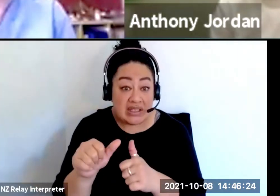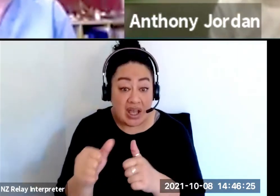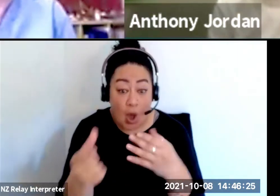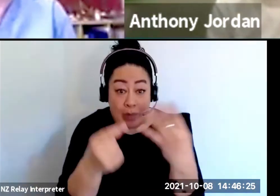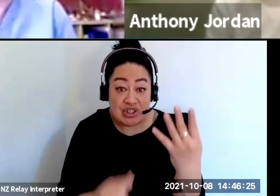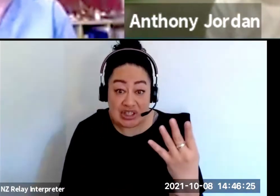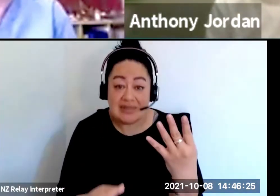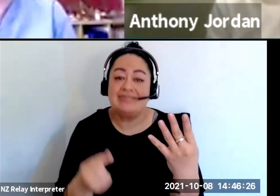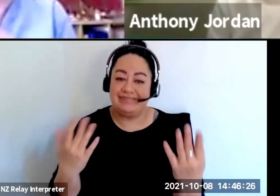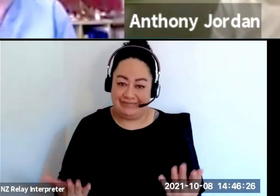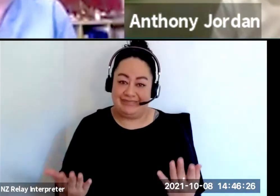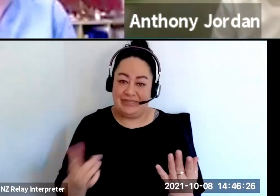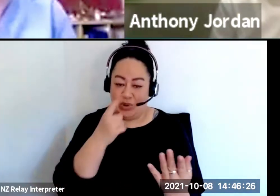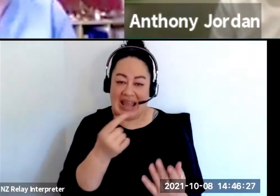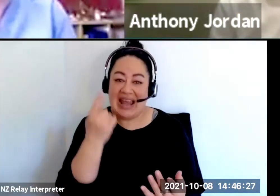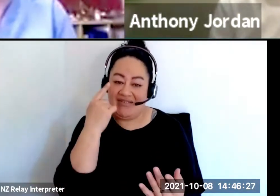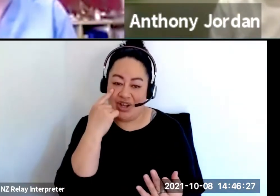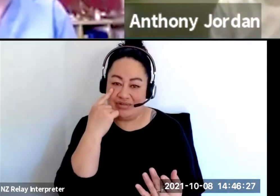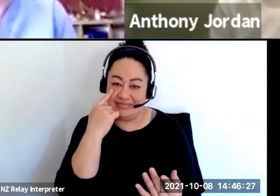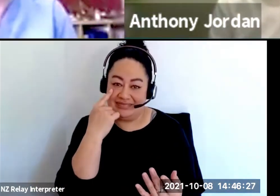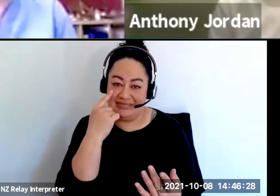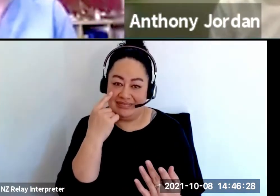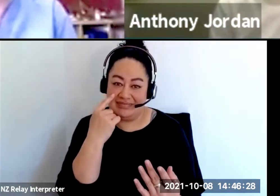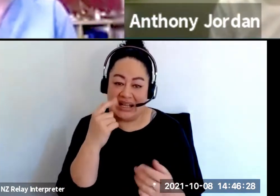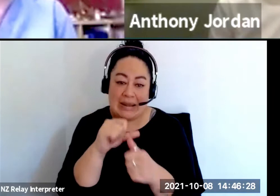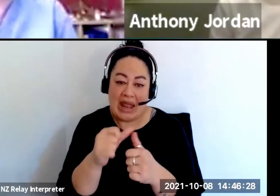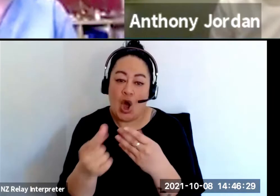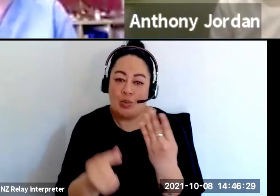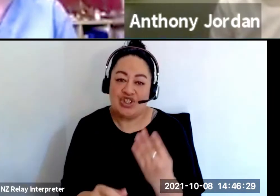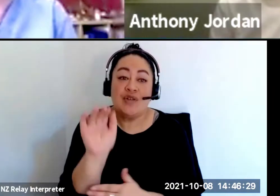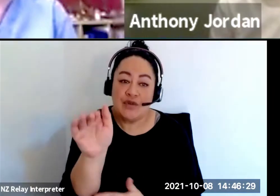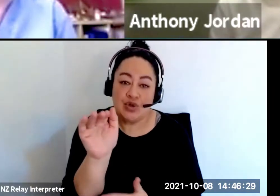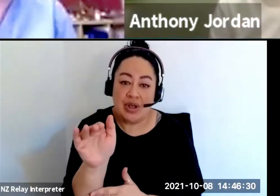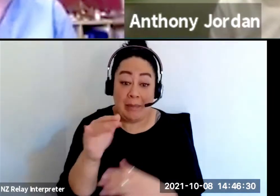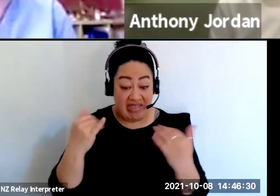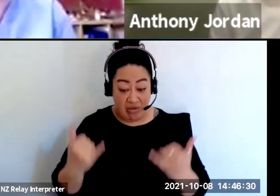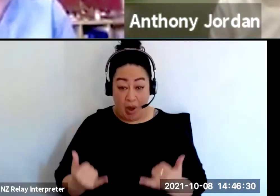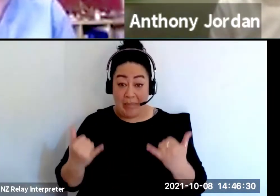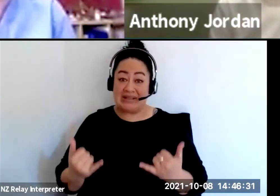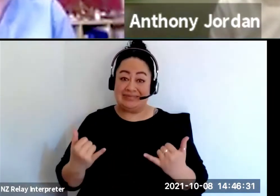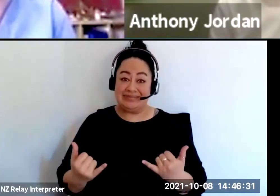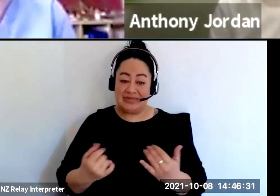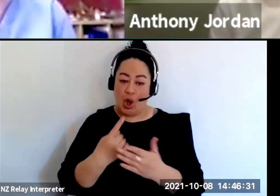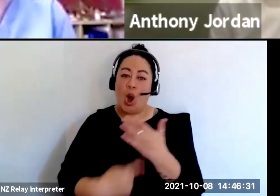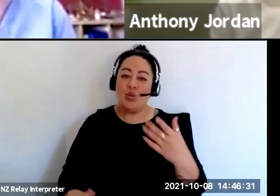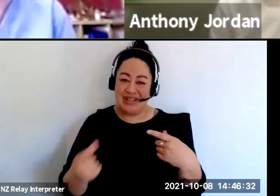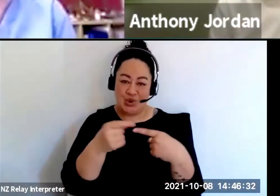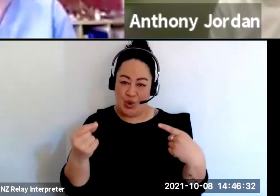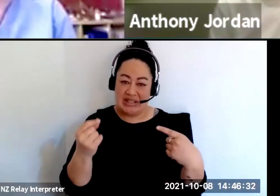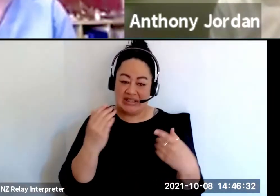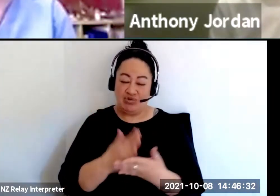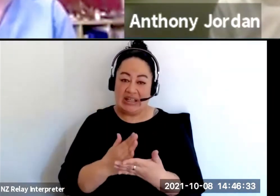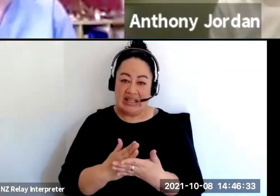think then we would go for the better option. But right now, this is actually our only choice, and I think it's a really